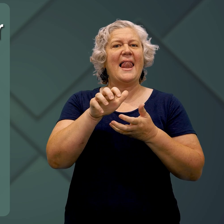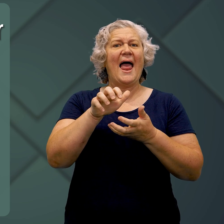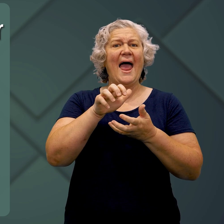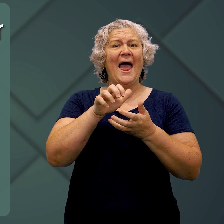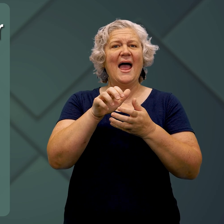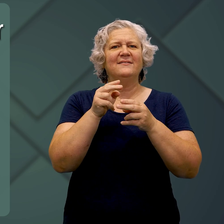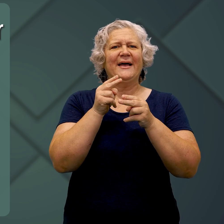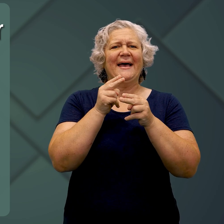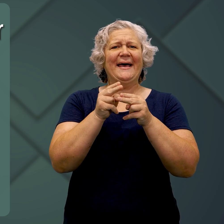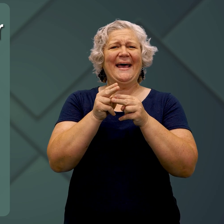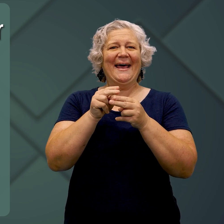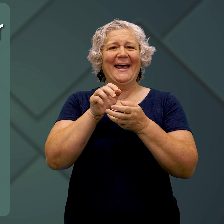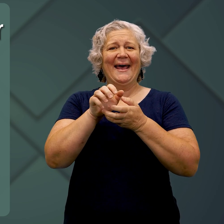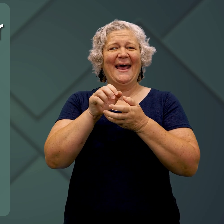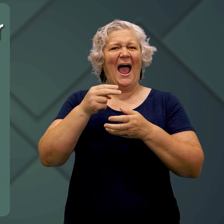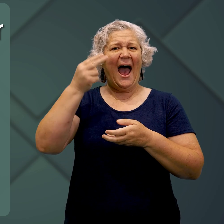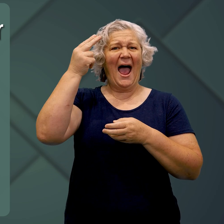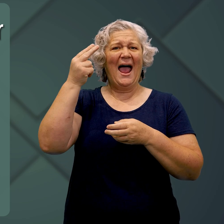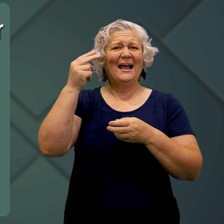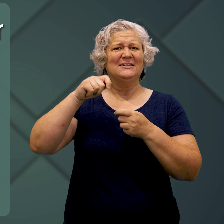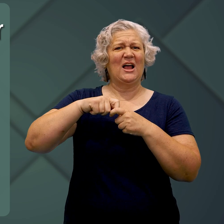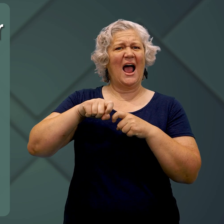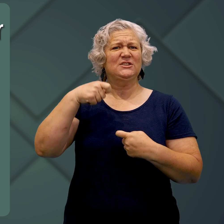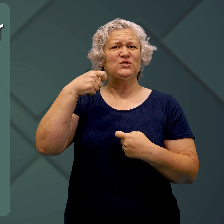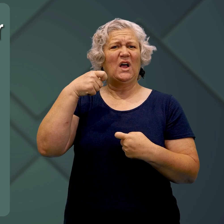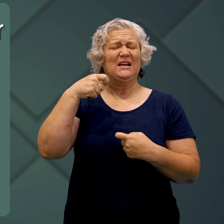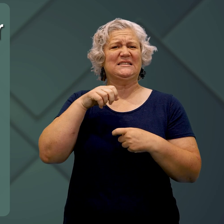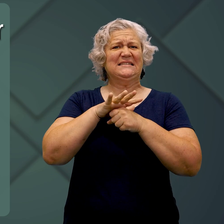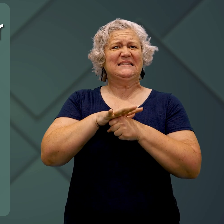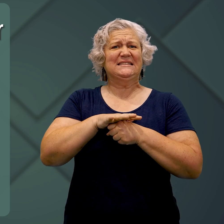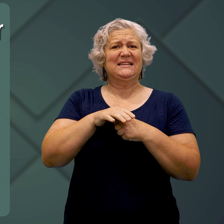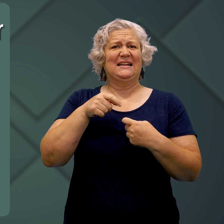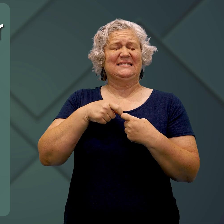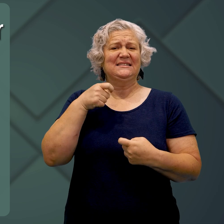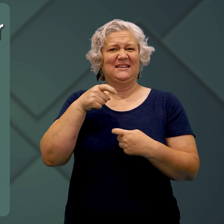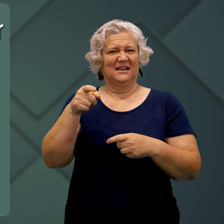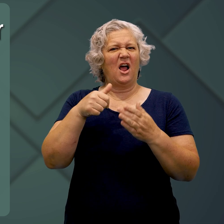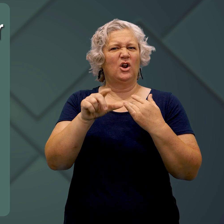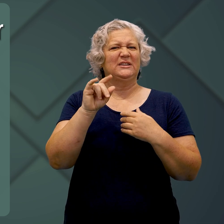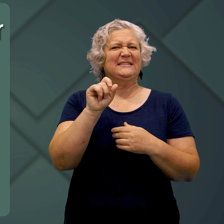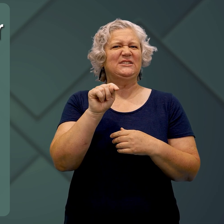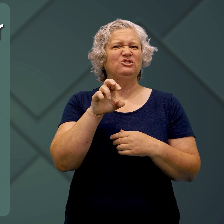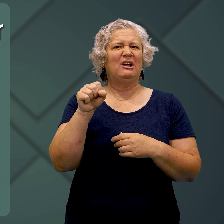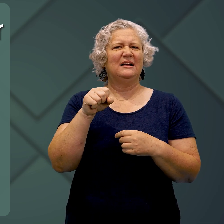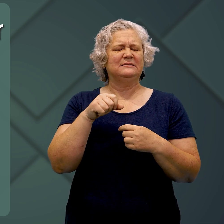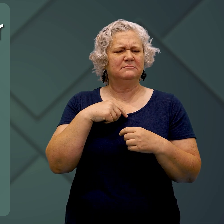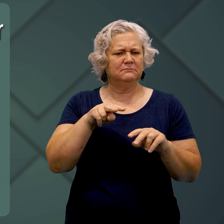His laughs became a little bit more high strung, and it seemed like he was in